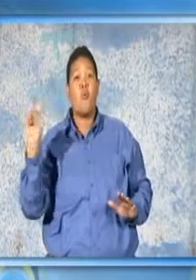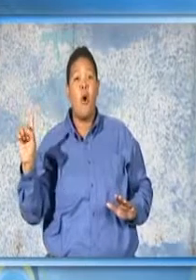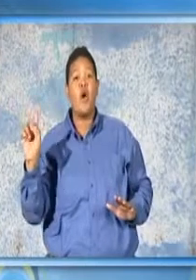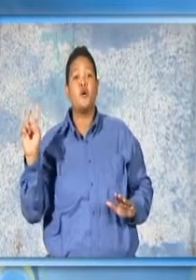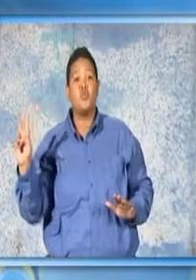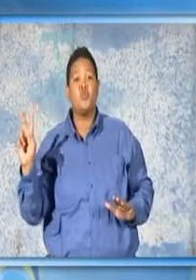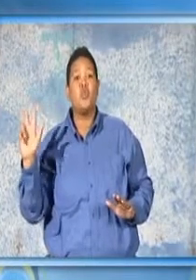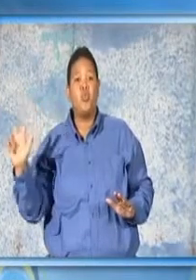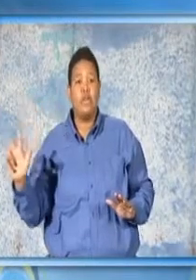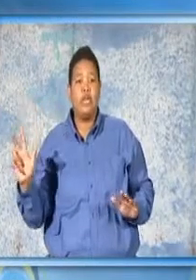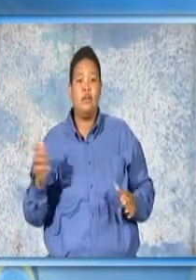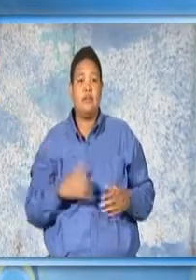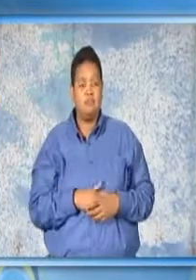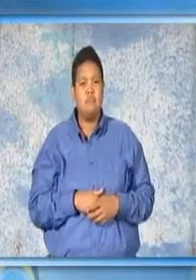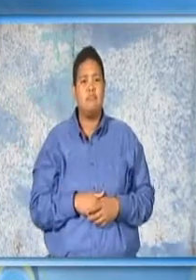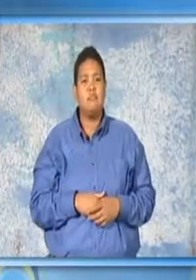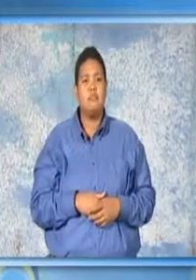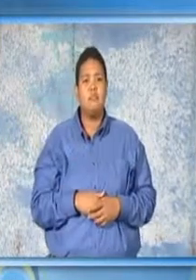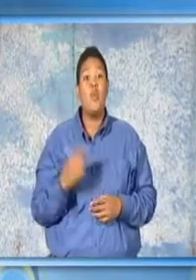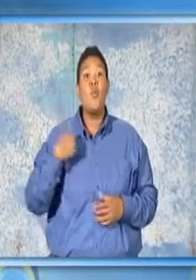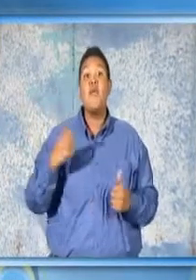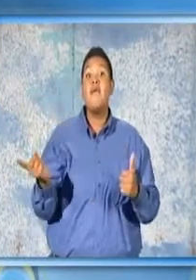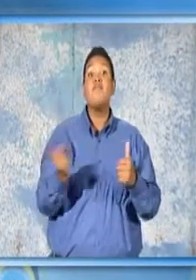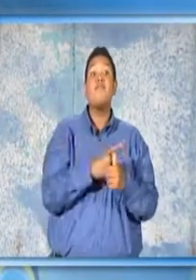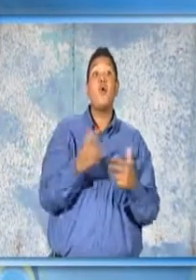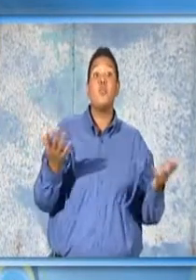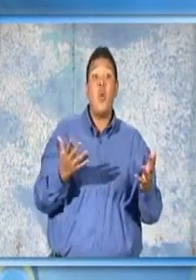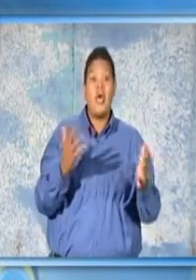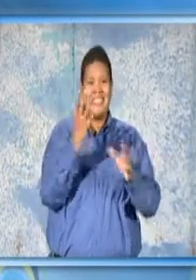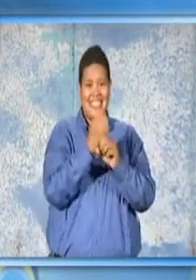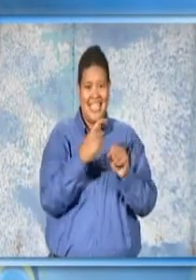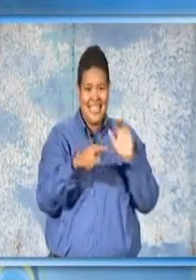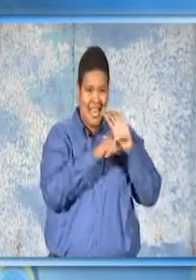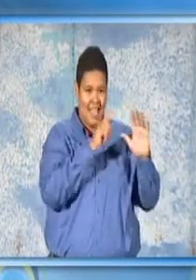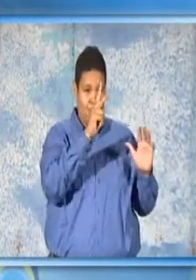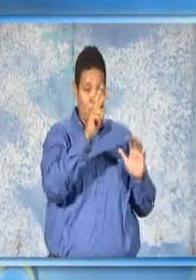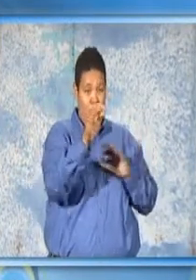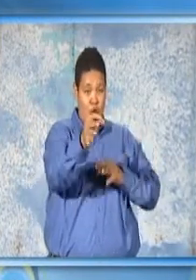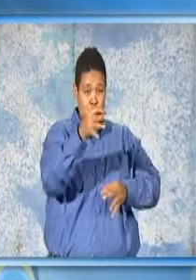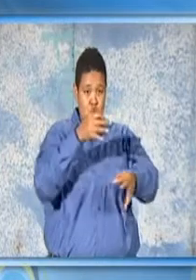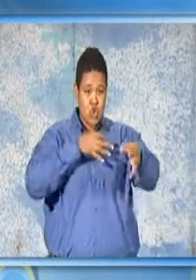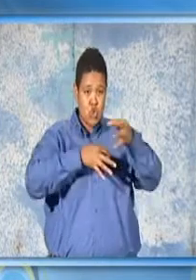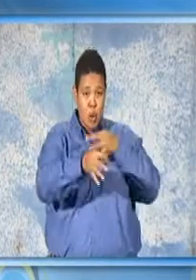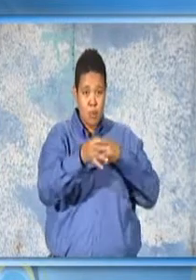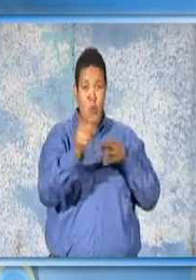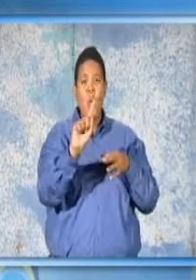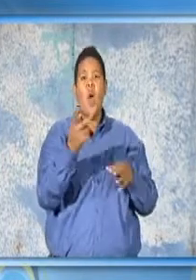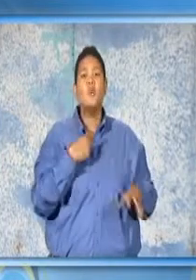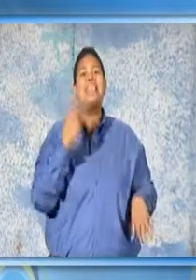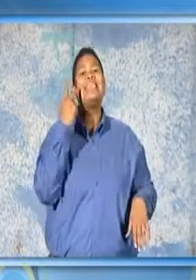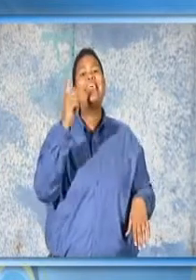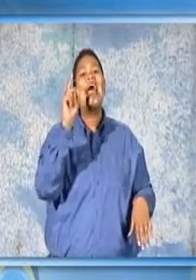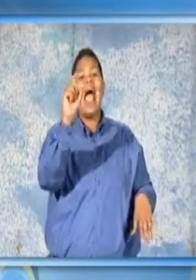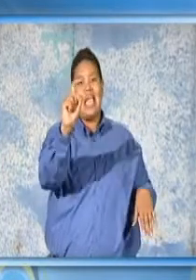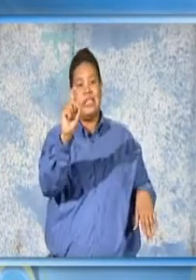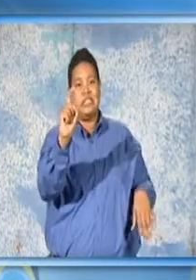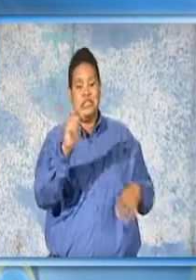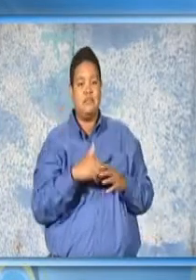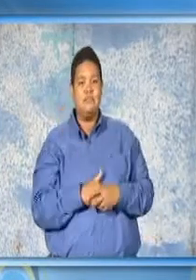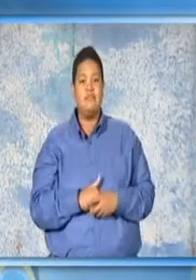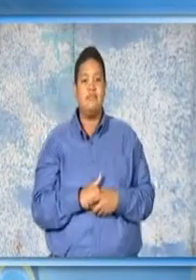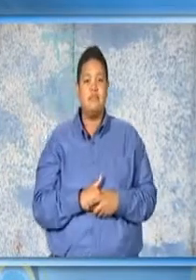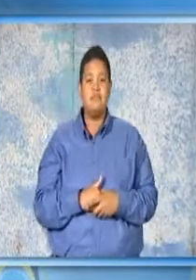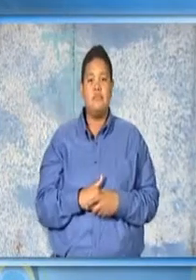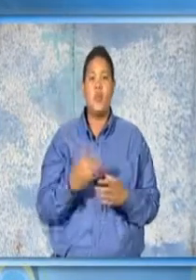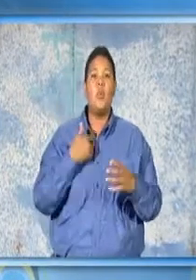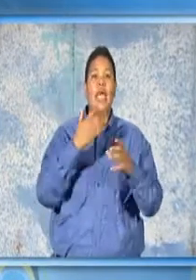and 3. We first take the -2 and substitute wherever we see x in the equation. So